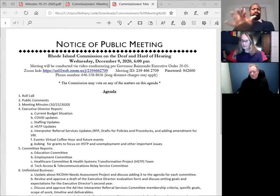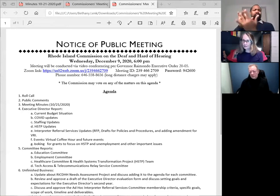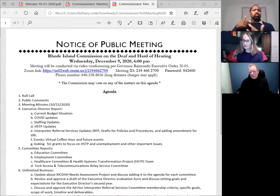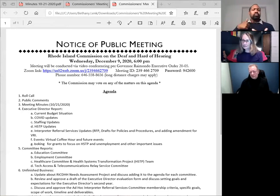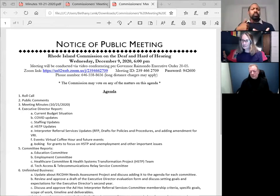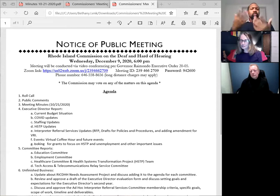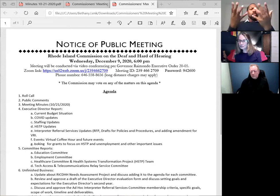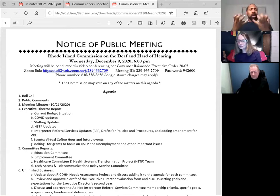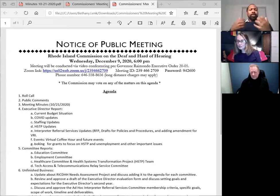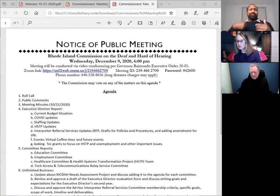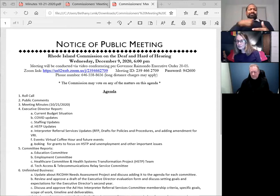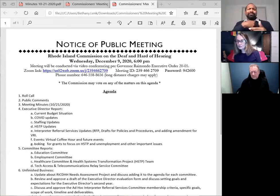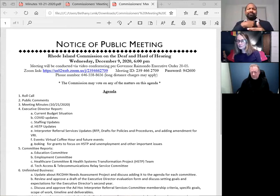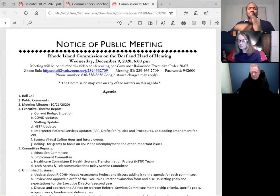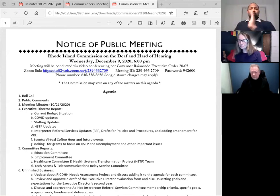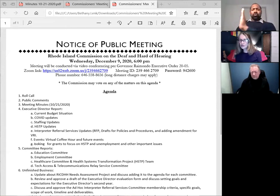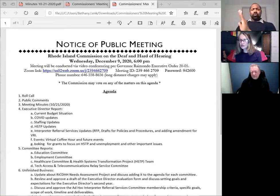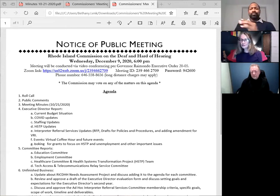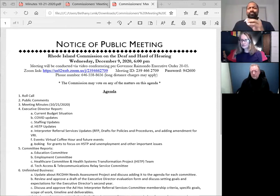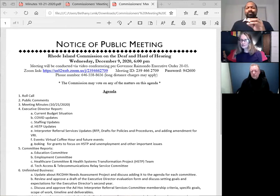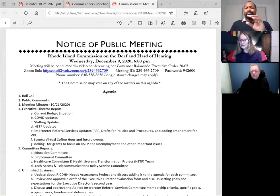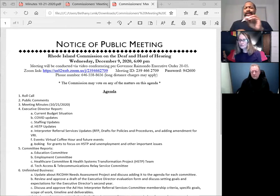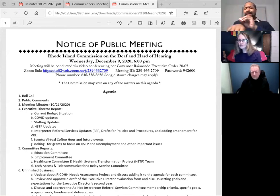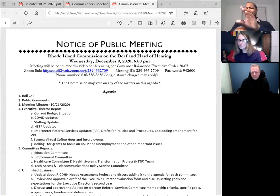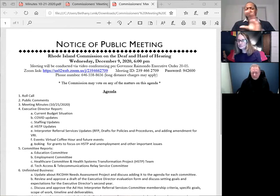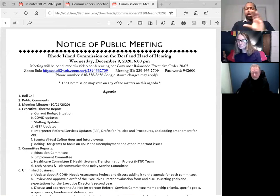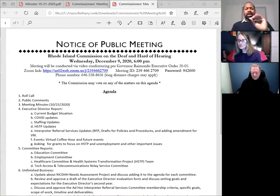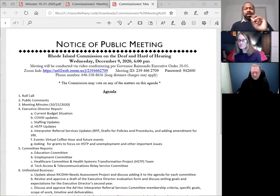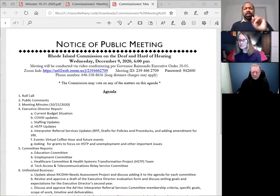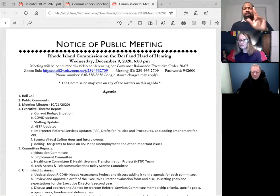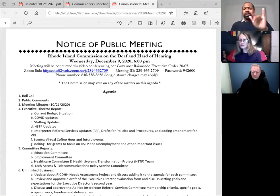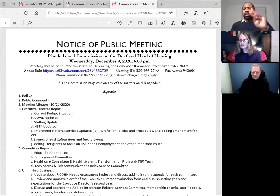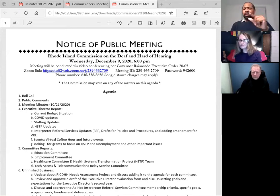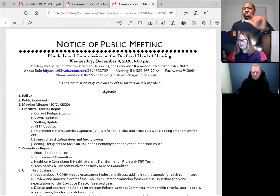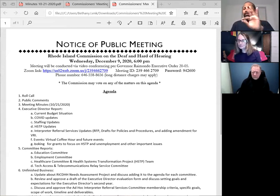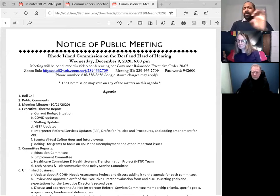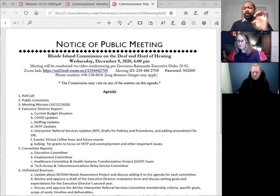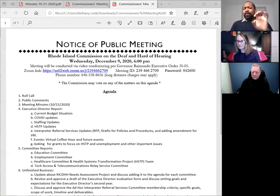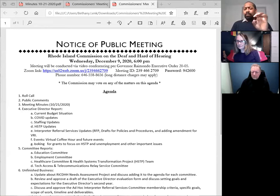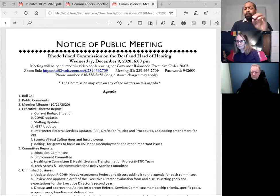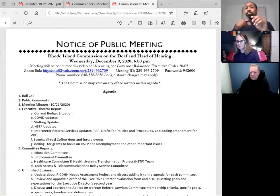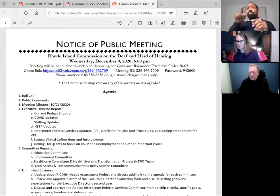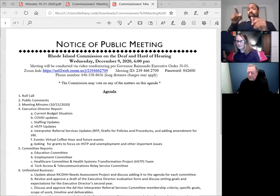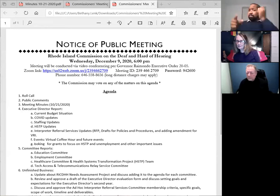URI, there's an individual at the University of Rhode Island who wants us to be her,